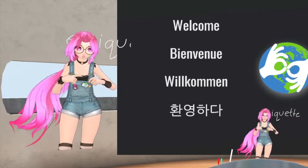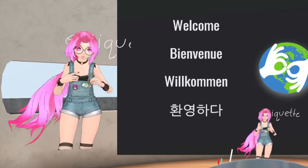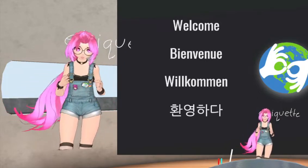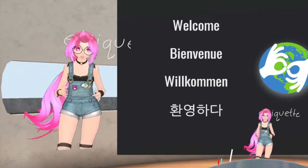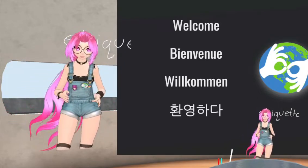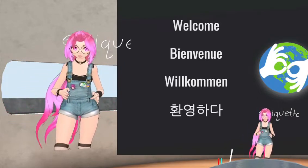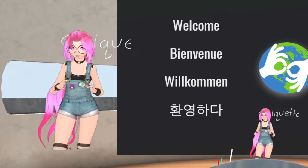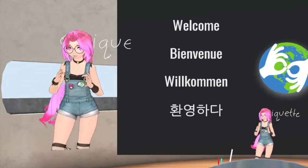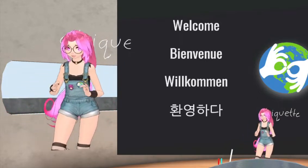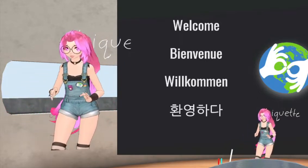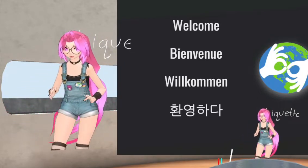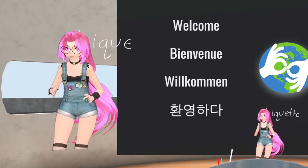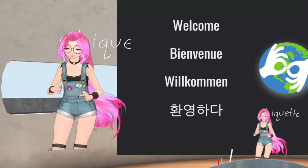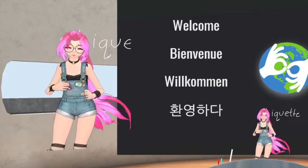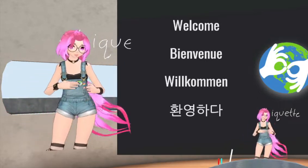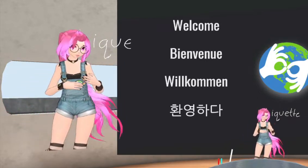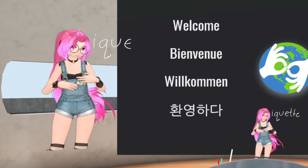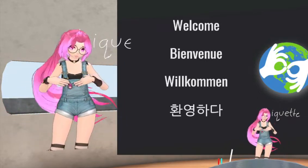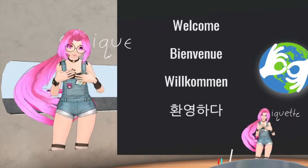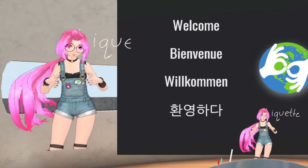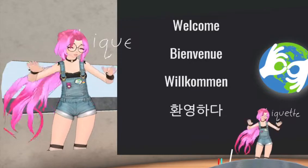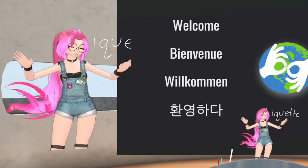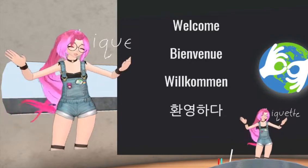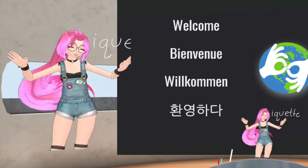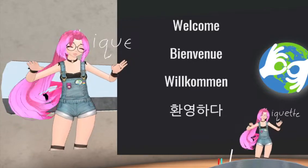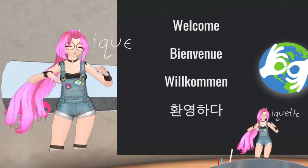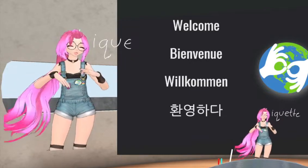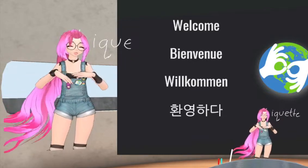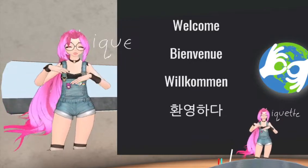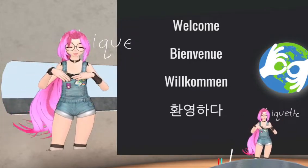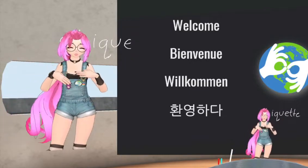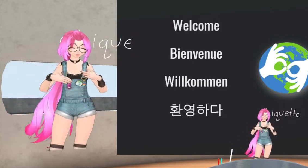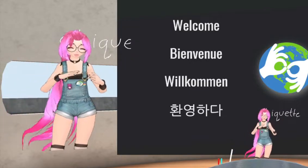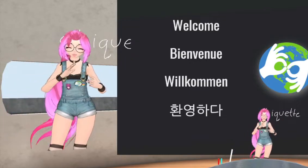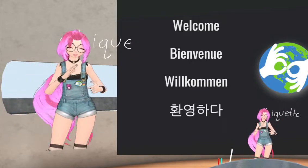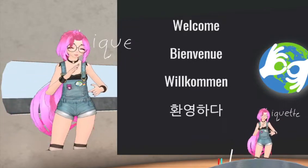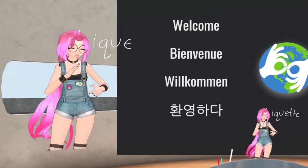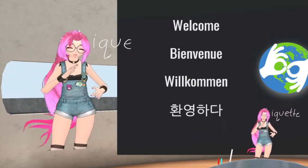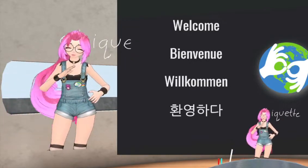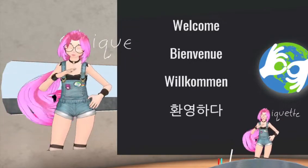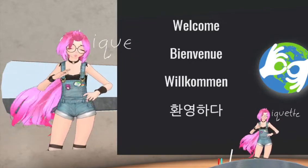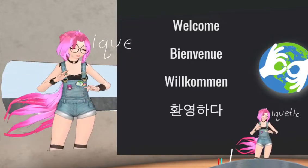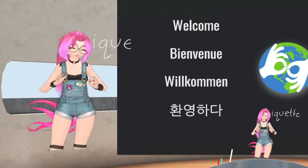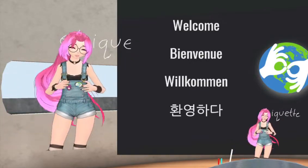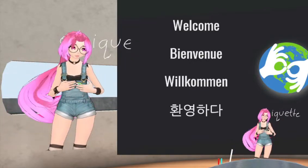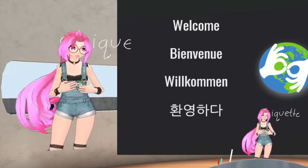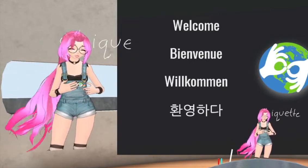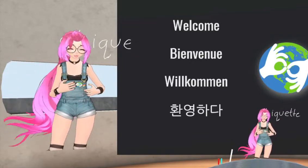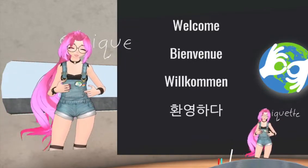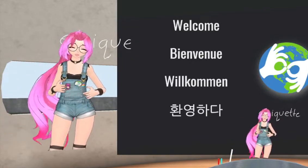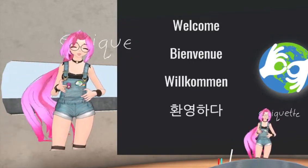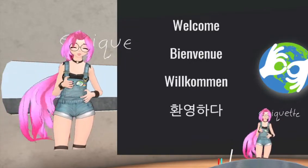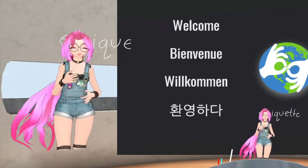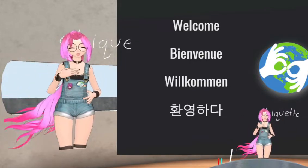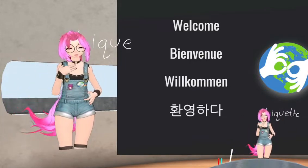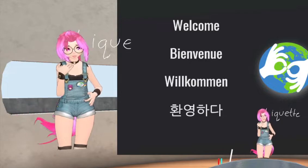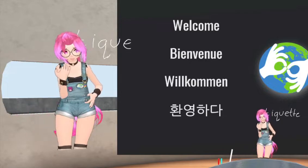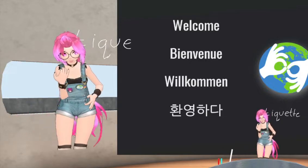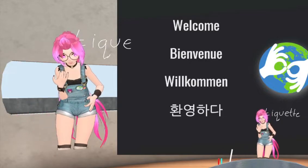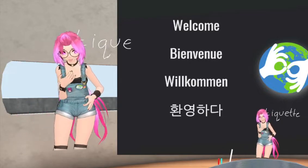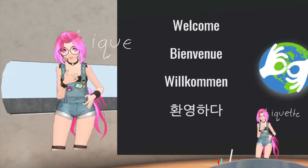probably just laugh at them. Yes. So it's the same thing, right? You would laugh. You're like, I'm